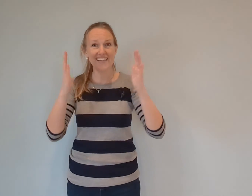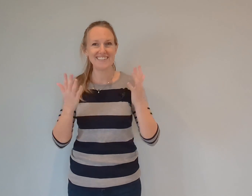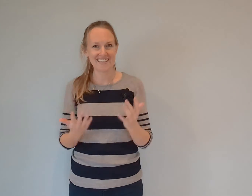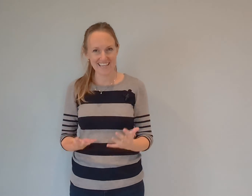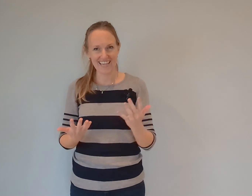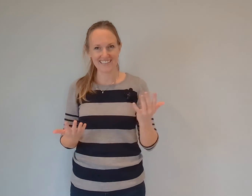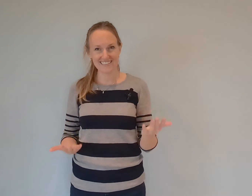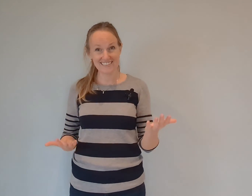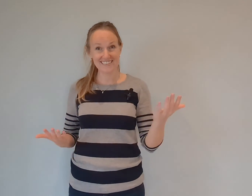great things.